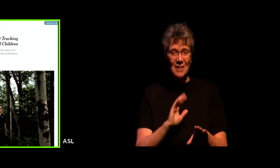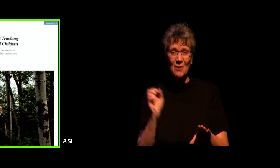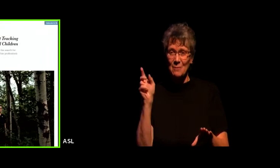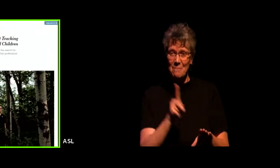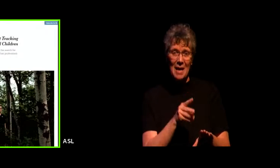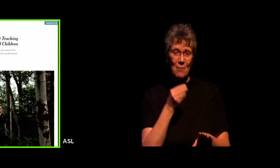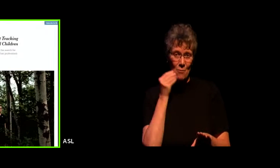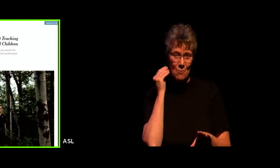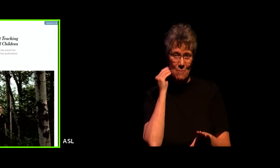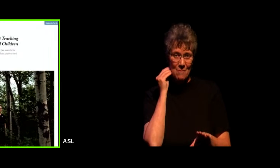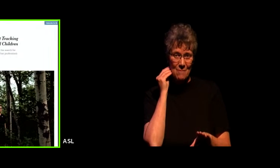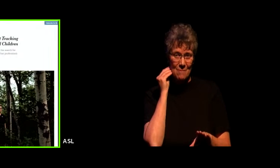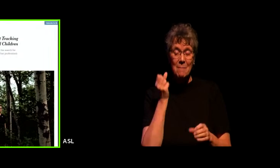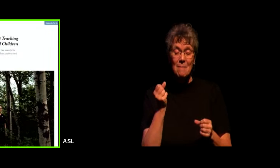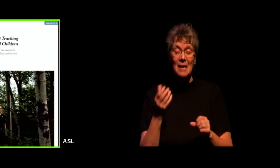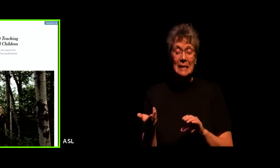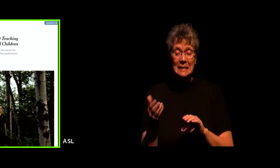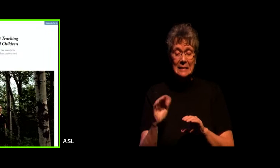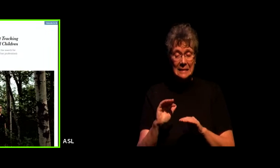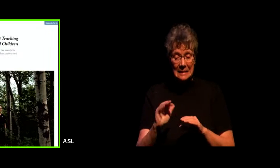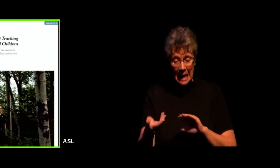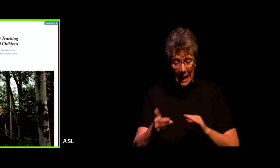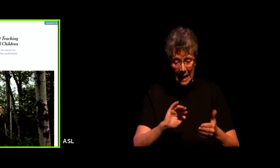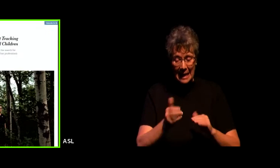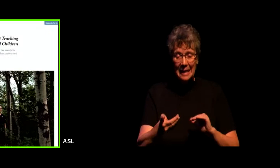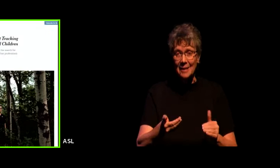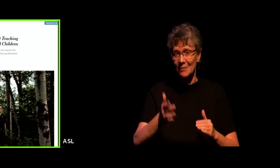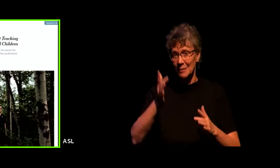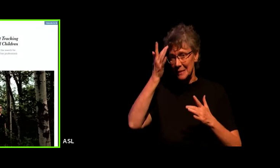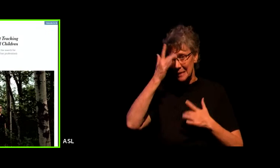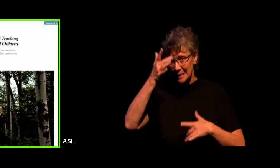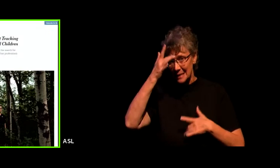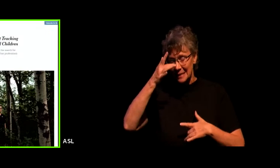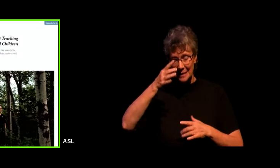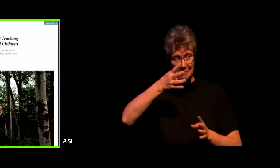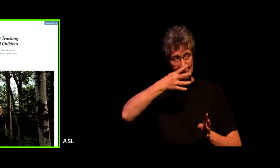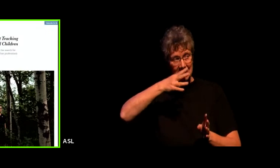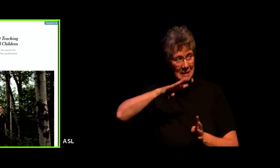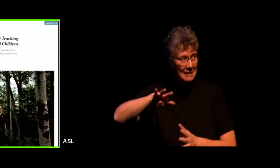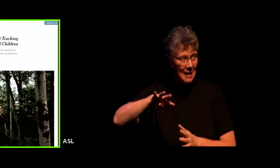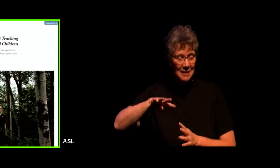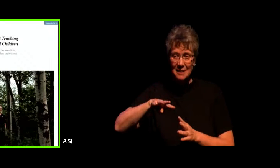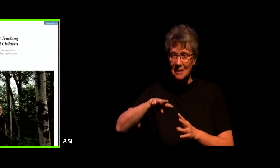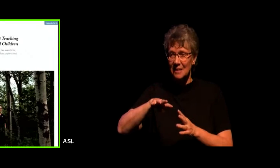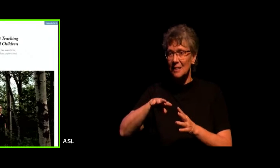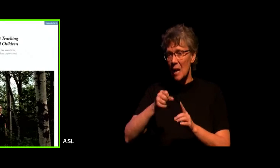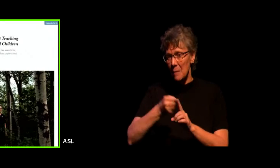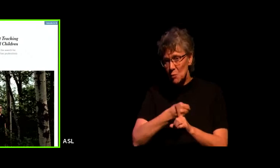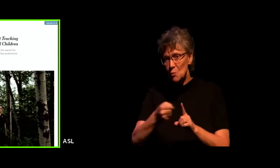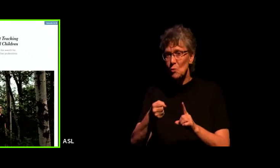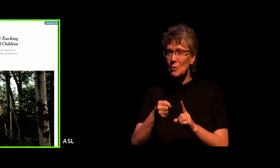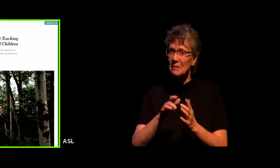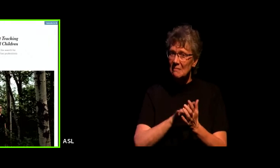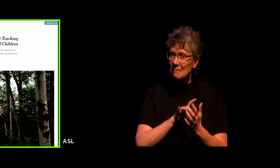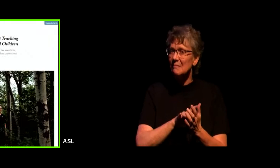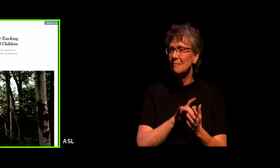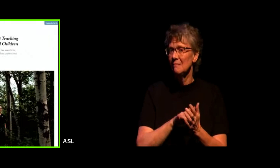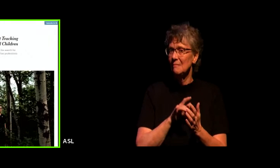of diseases, neglect, violence, abuse. Many children were buried